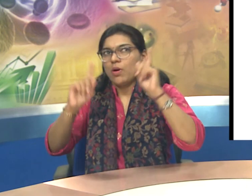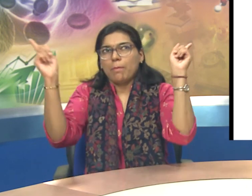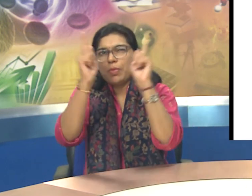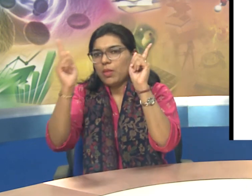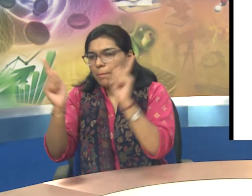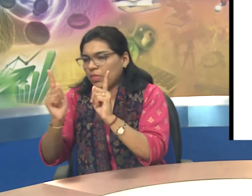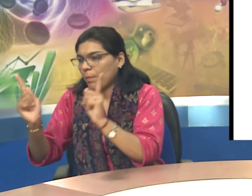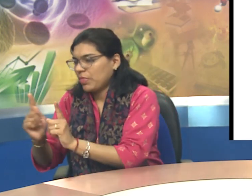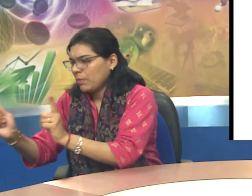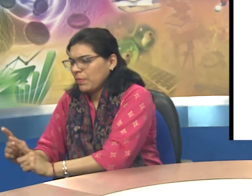An organization